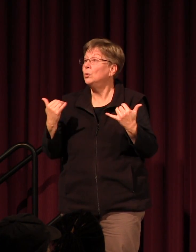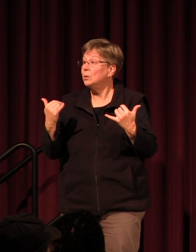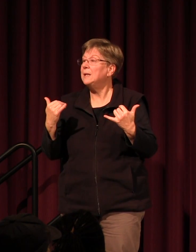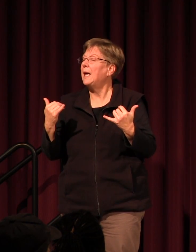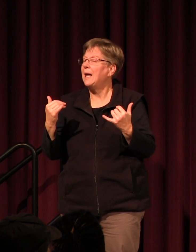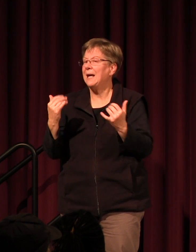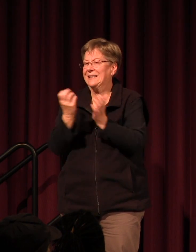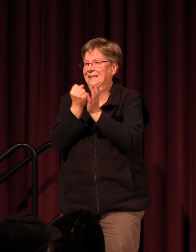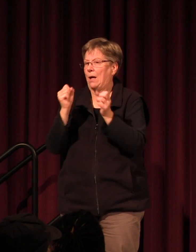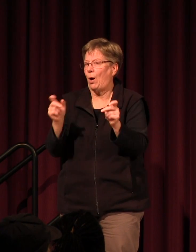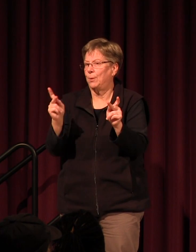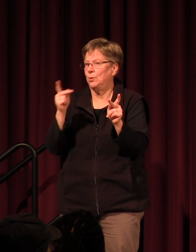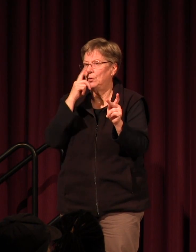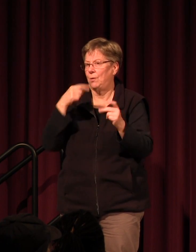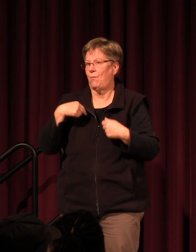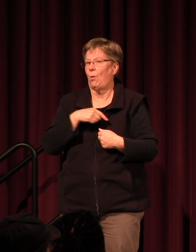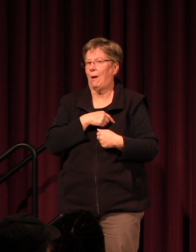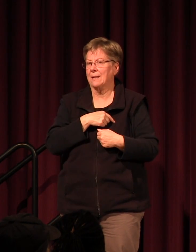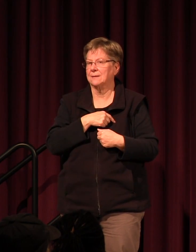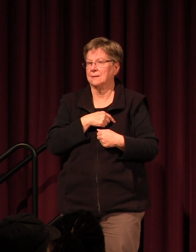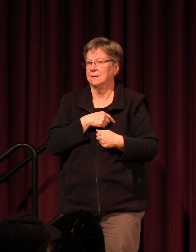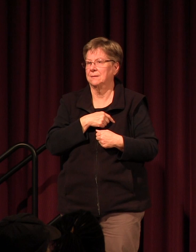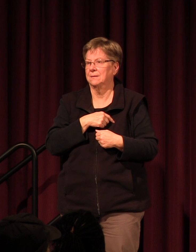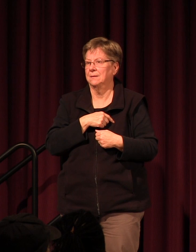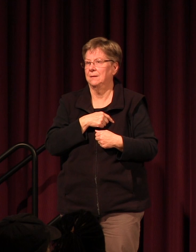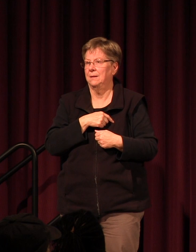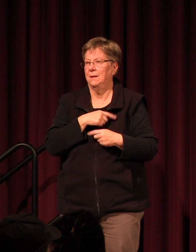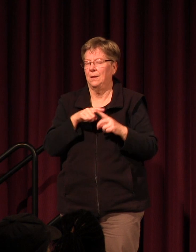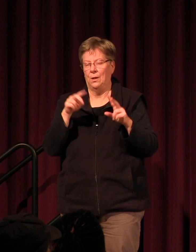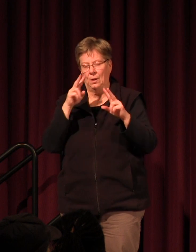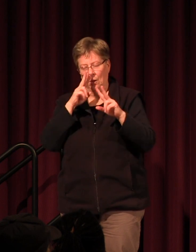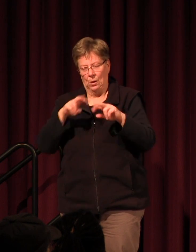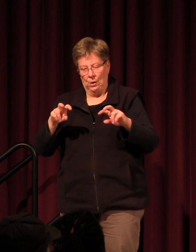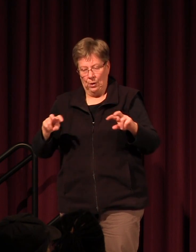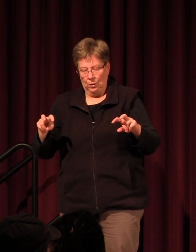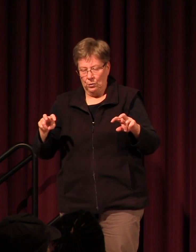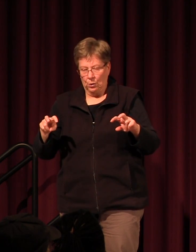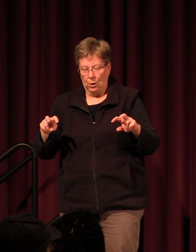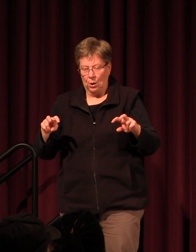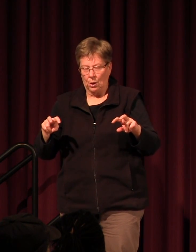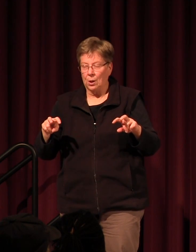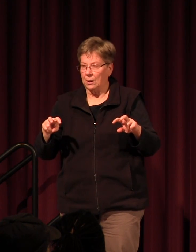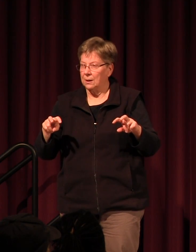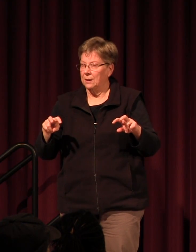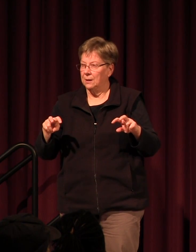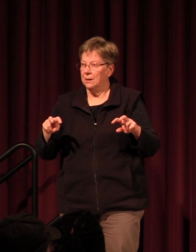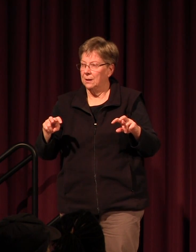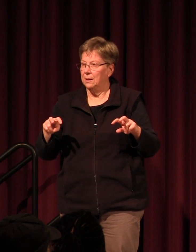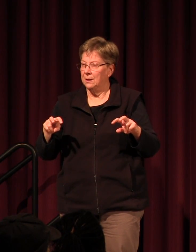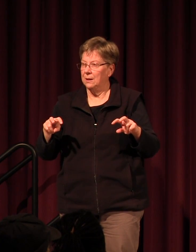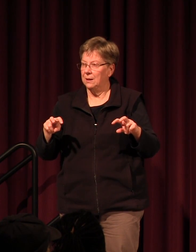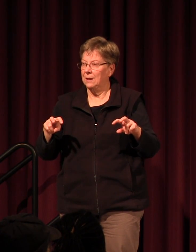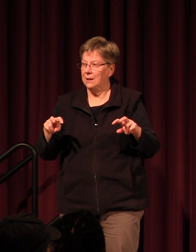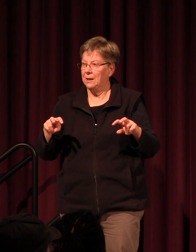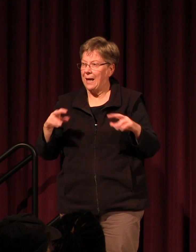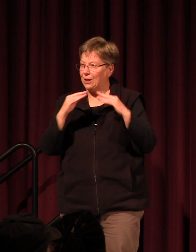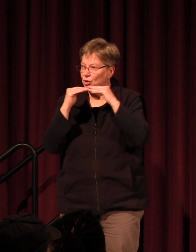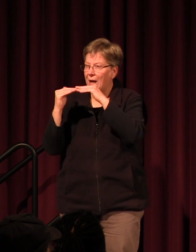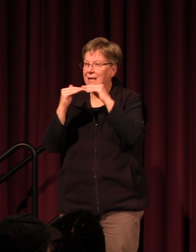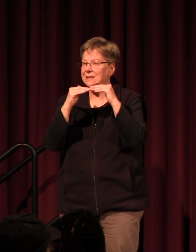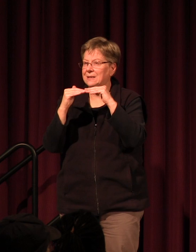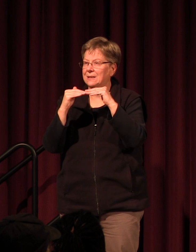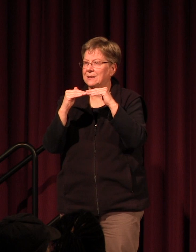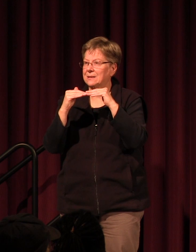an opportunity for us to look at the lens of justice,